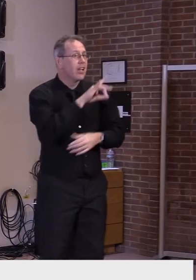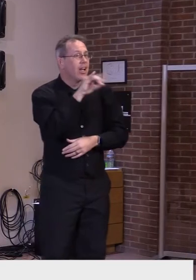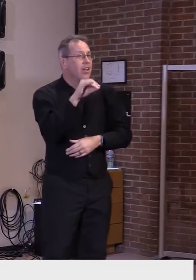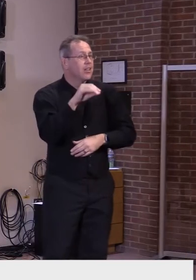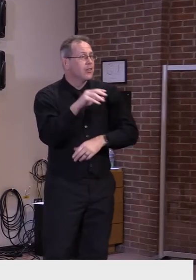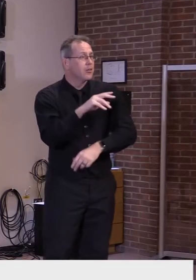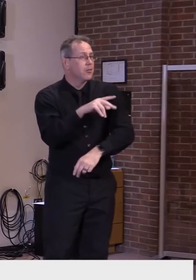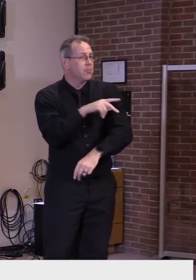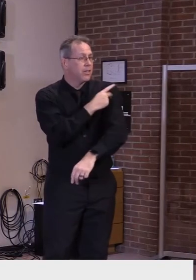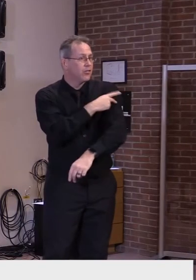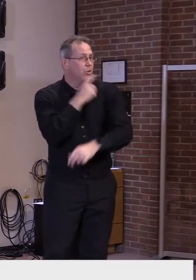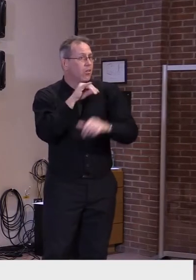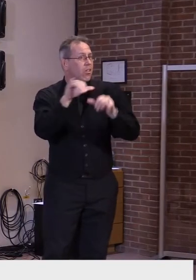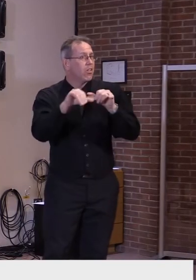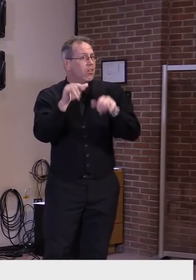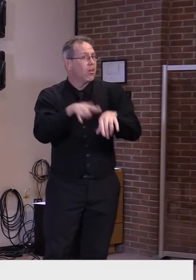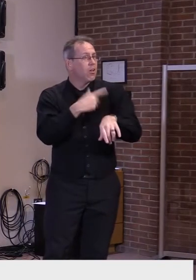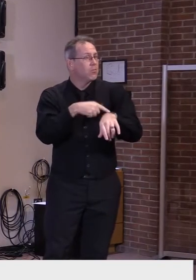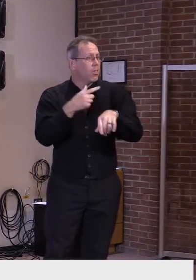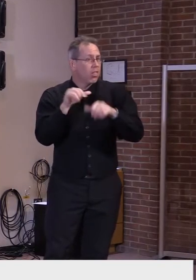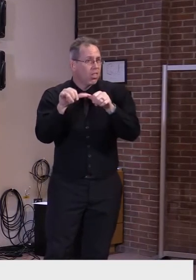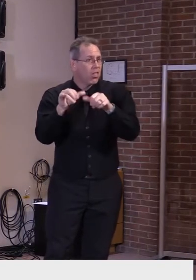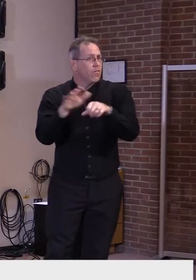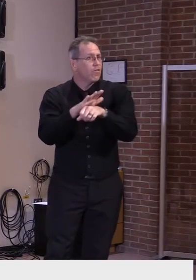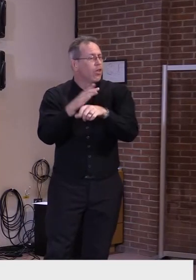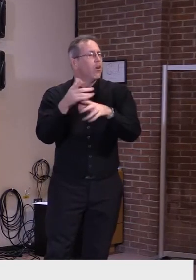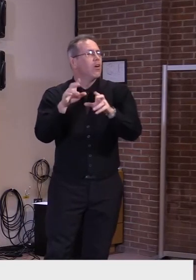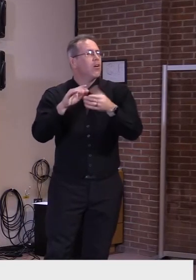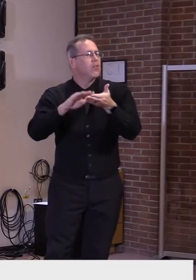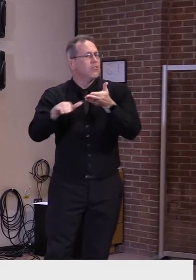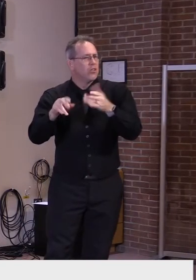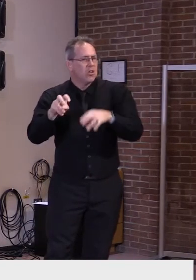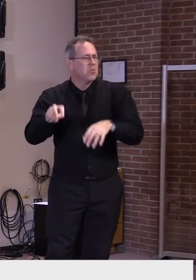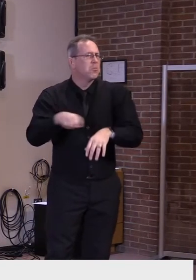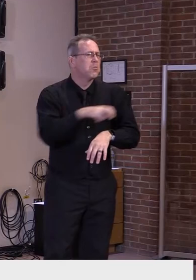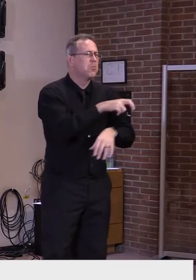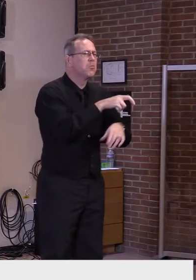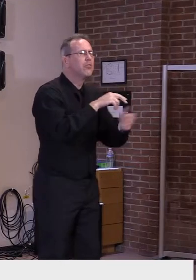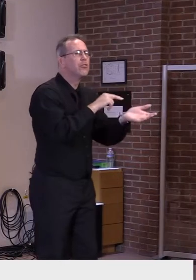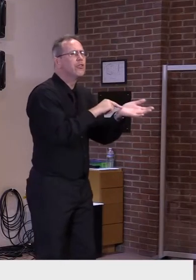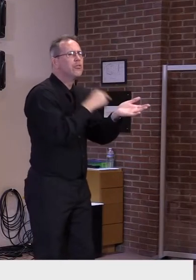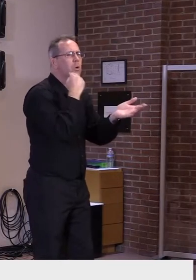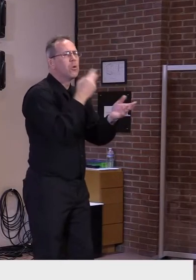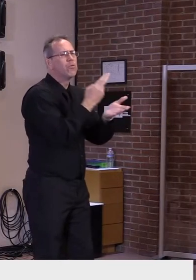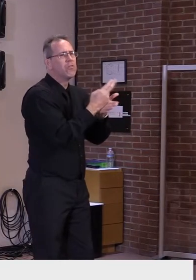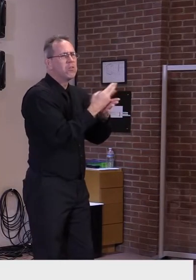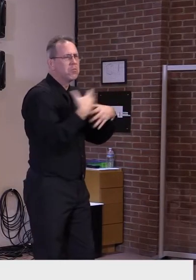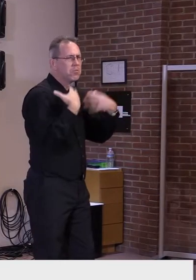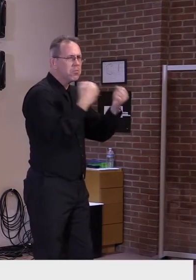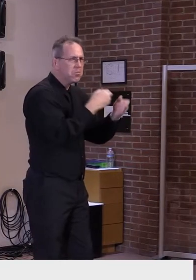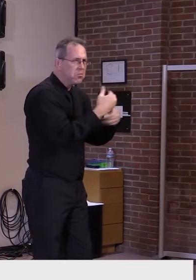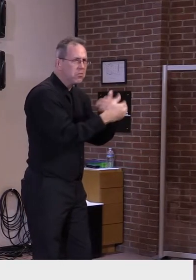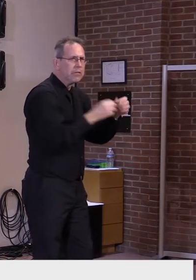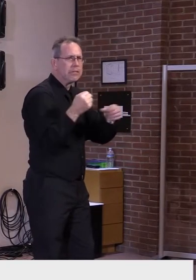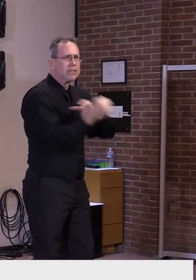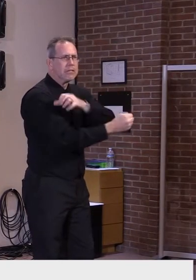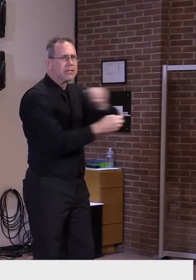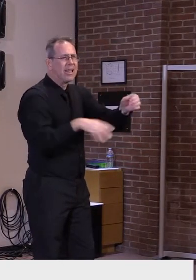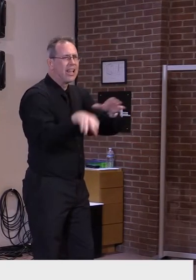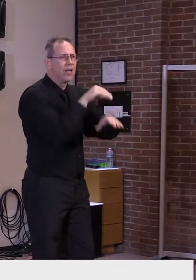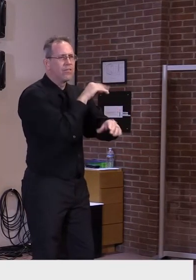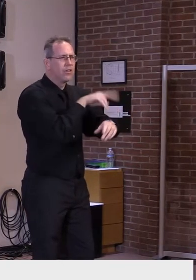the state, moving 80 patients out of hospitals to either long-term care facilities or